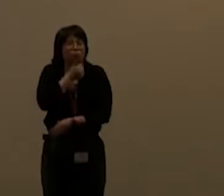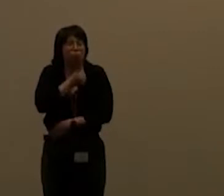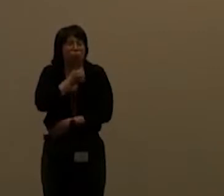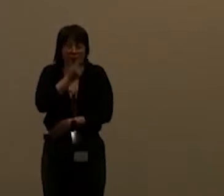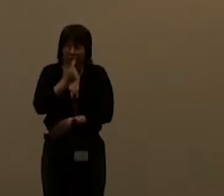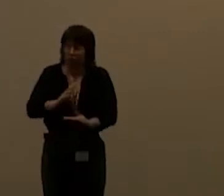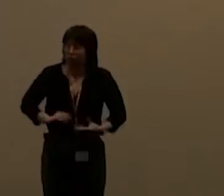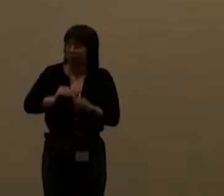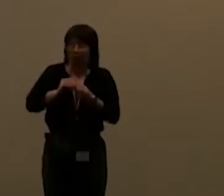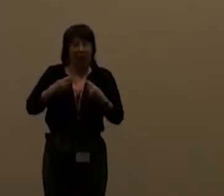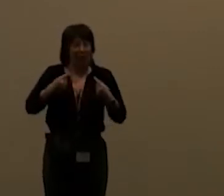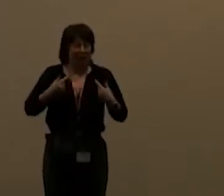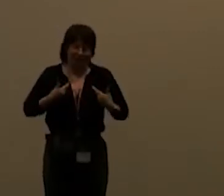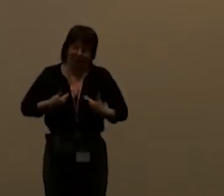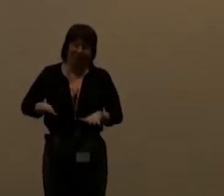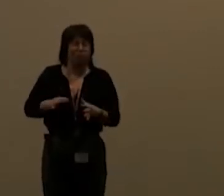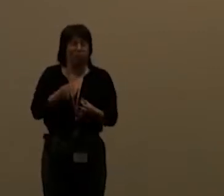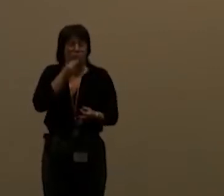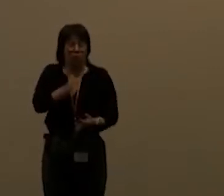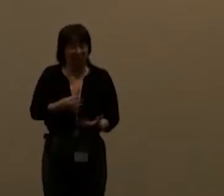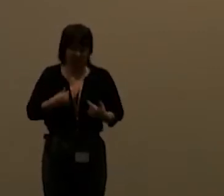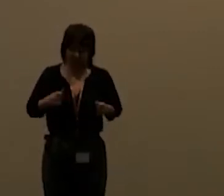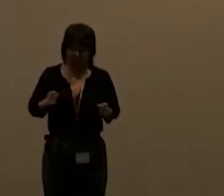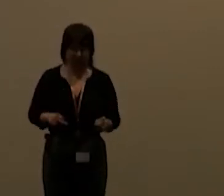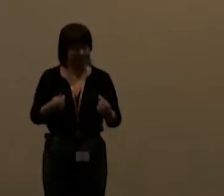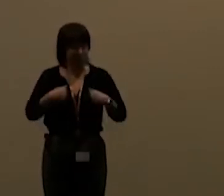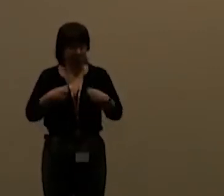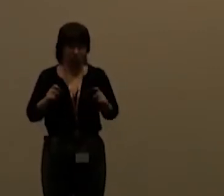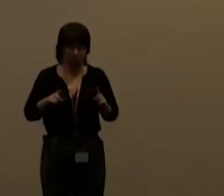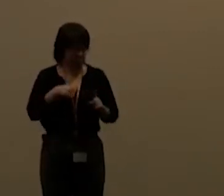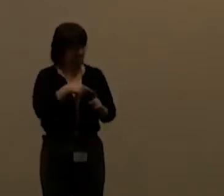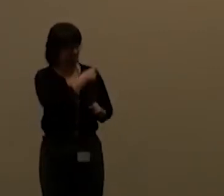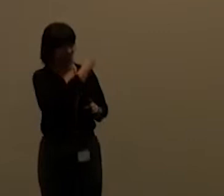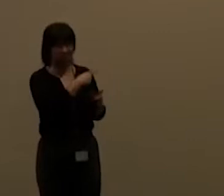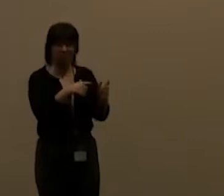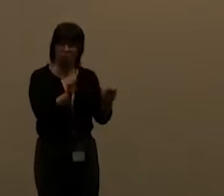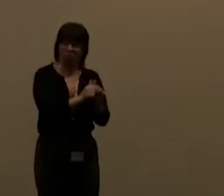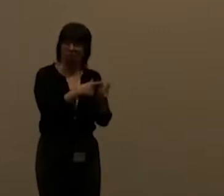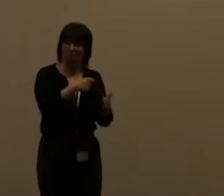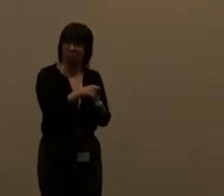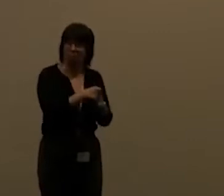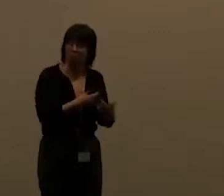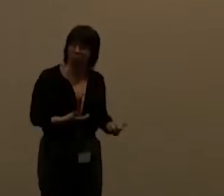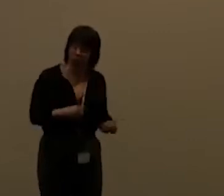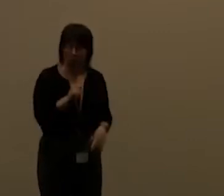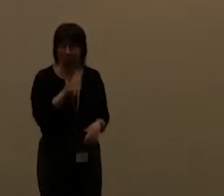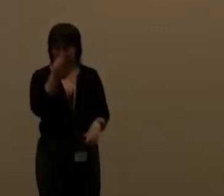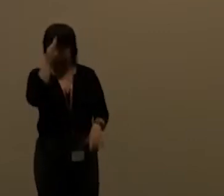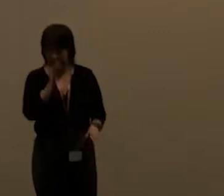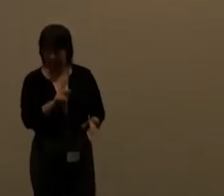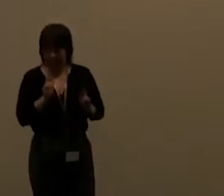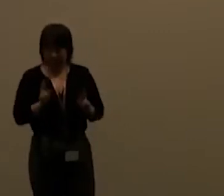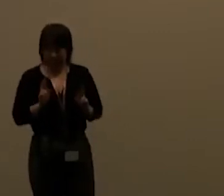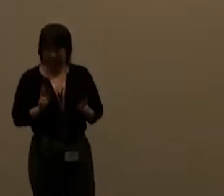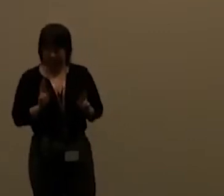create basically a leave request system for me, all using this approvals application. So it's going to give it a minute, and crossing